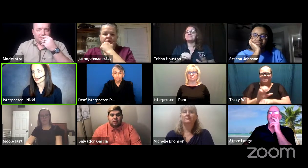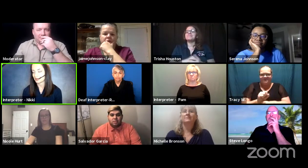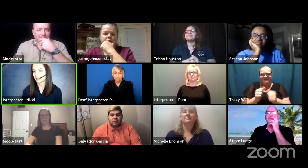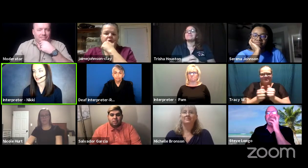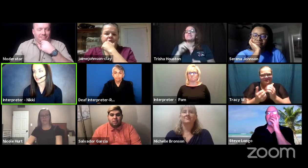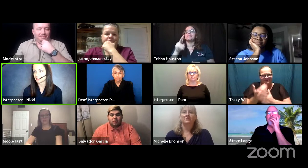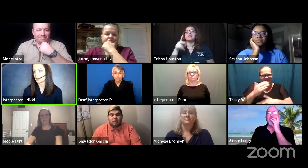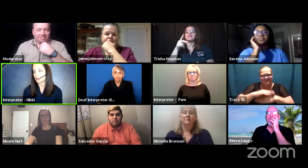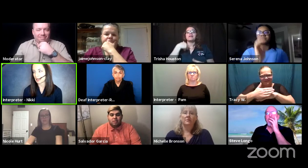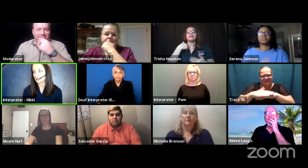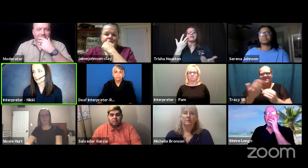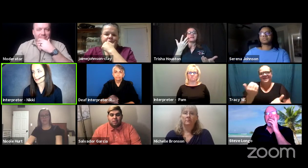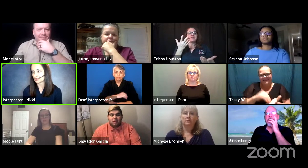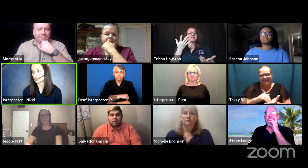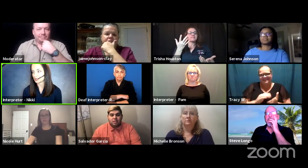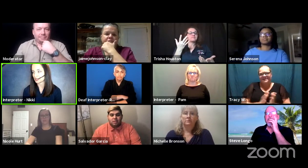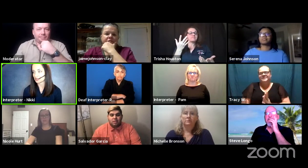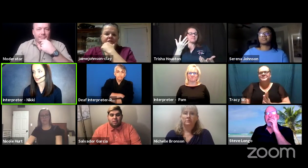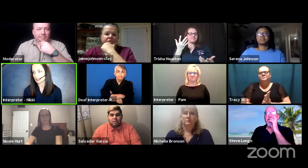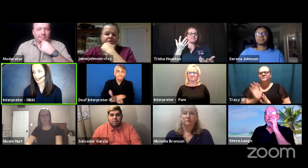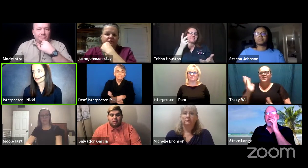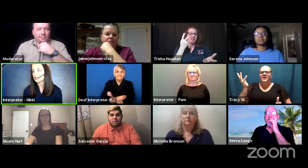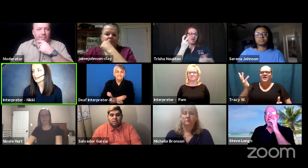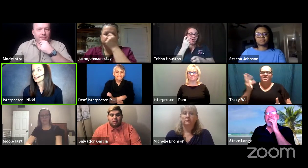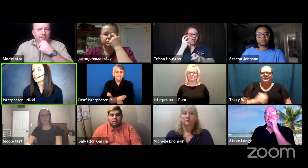Okay, and this is a new laptop I'm having to adjust to again.